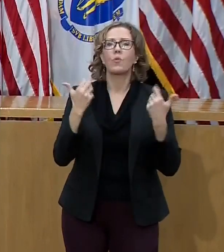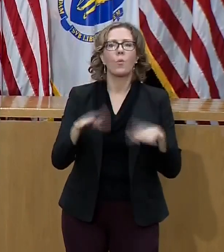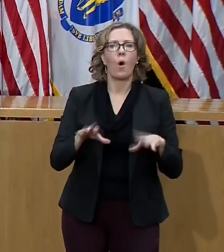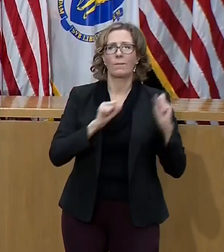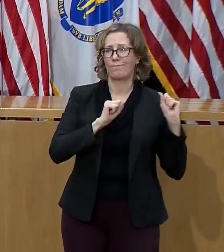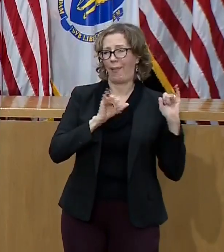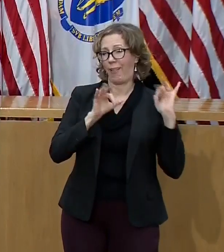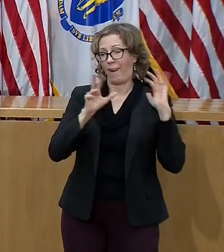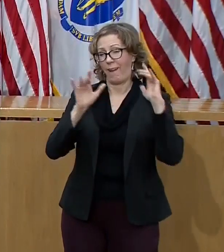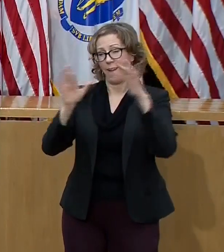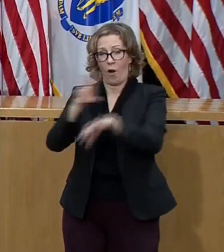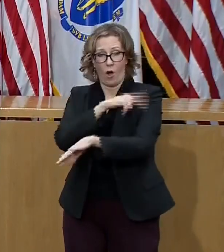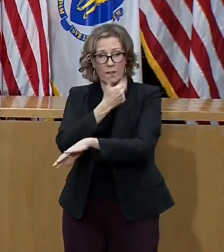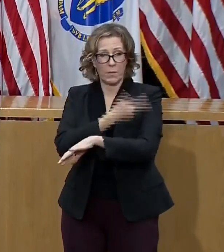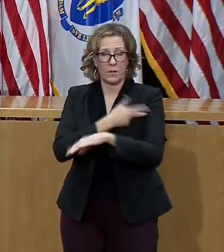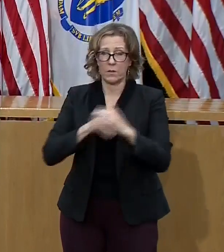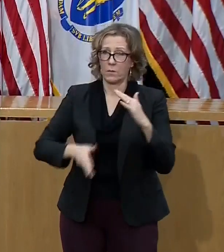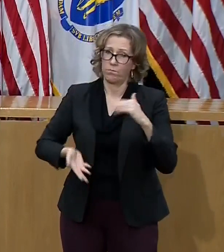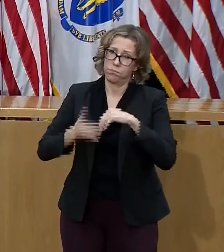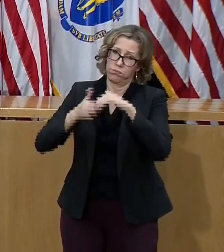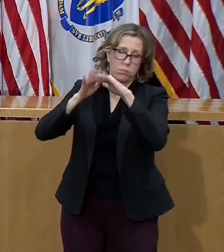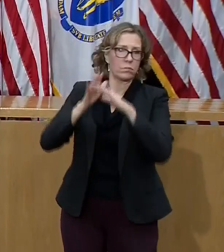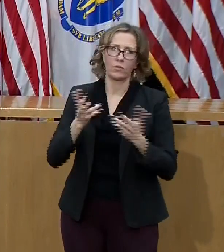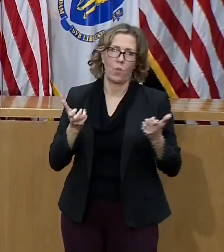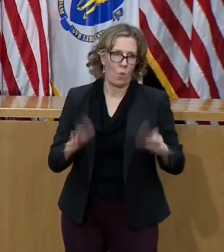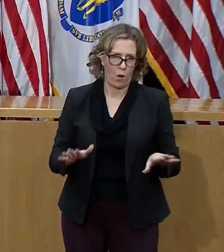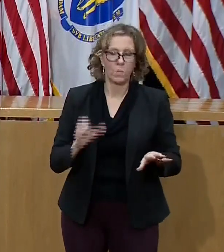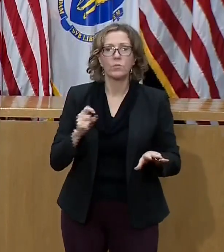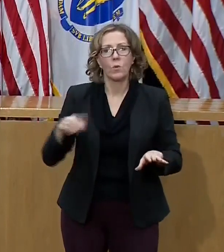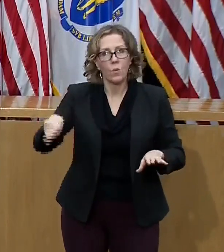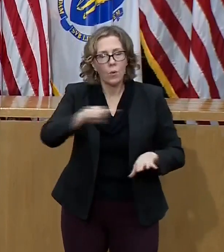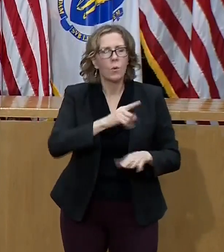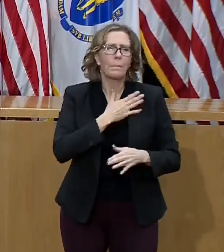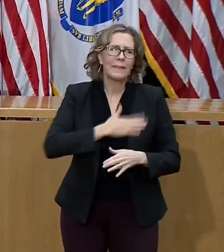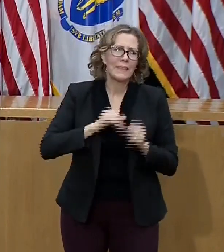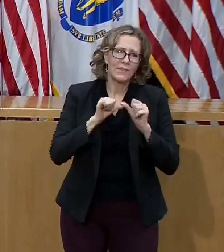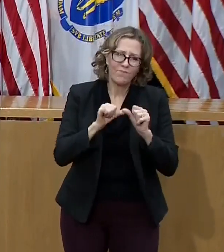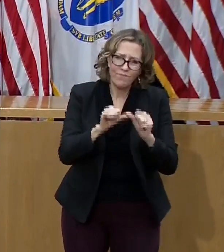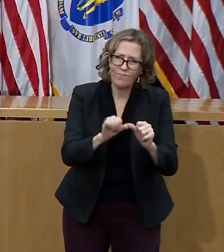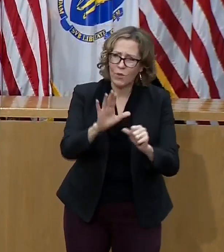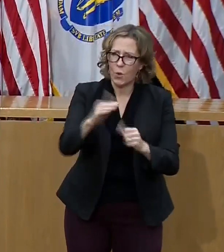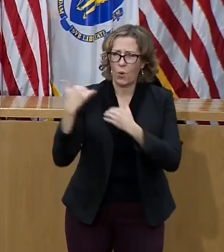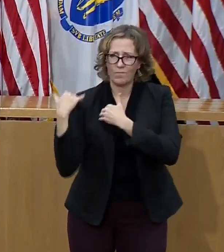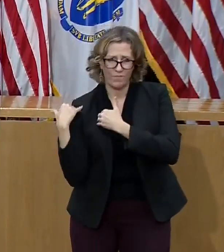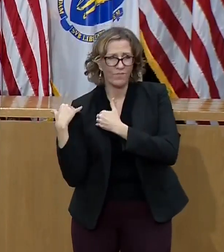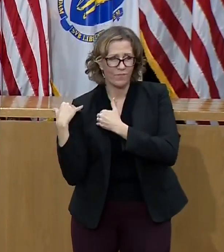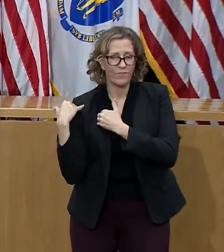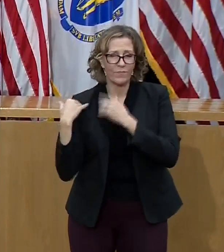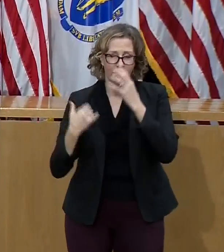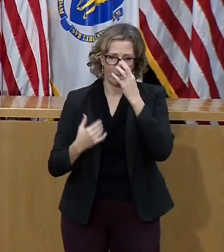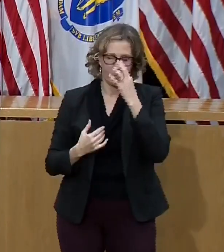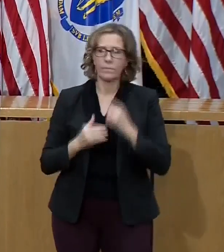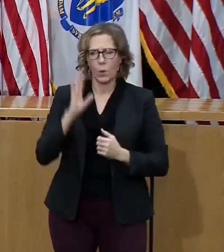until we get there. Please continue, as you have, to do your part, and we can and will get through this.